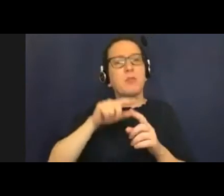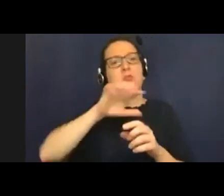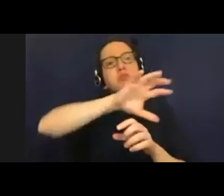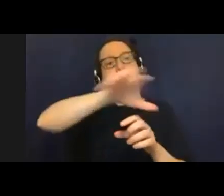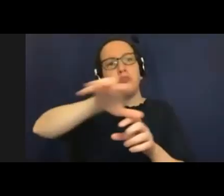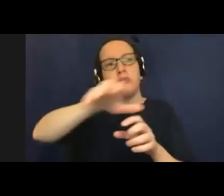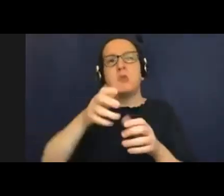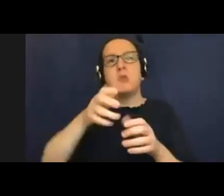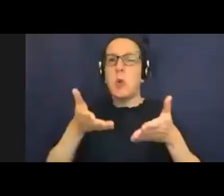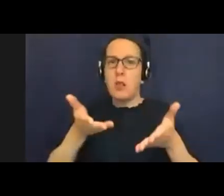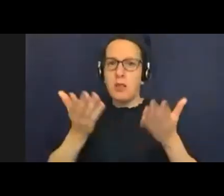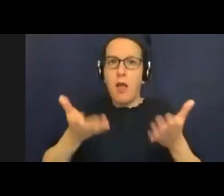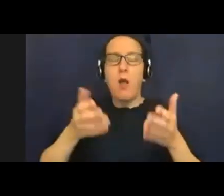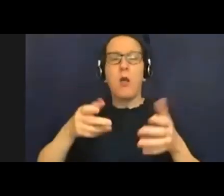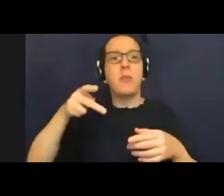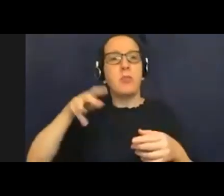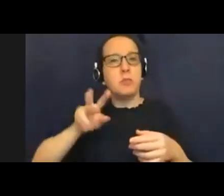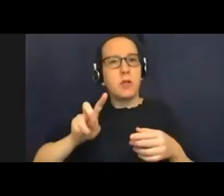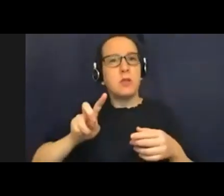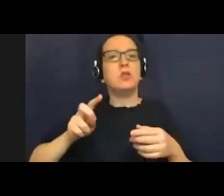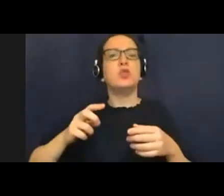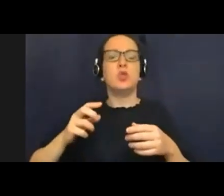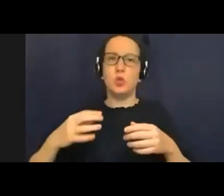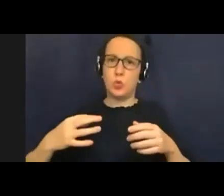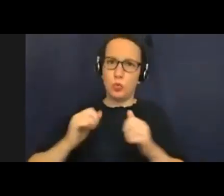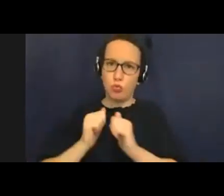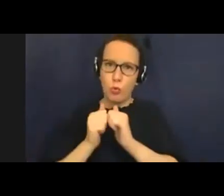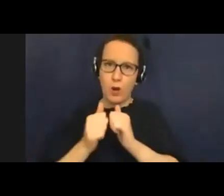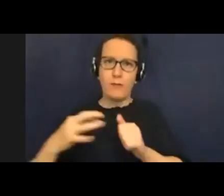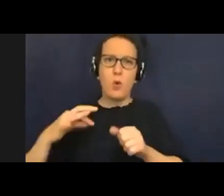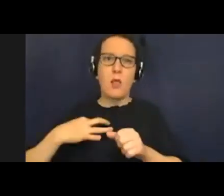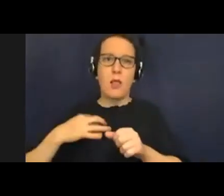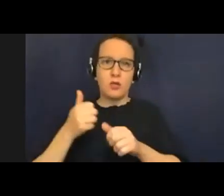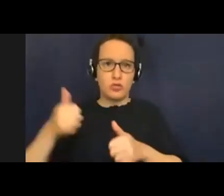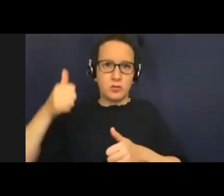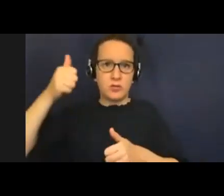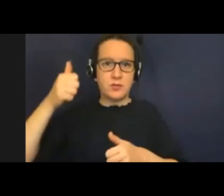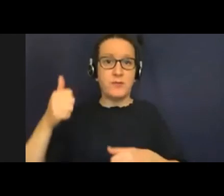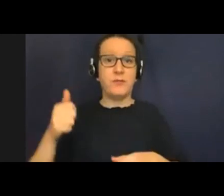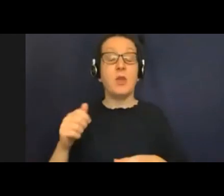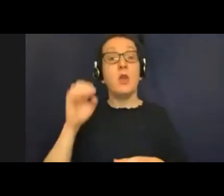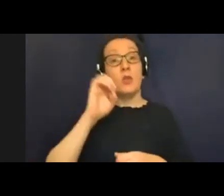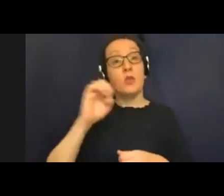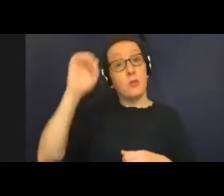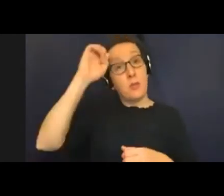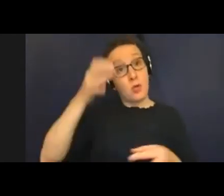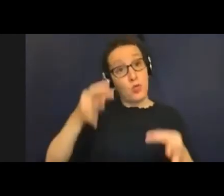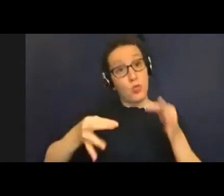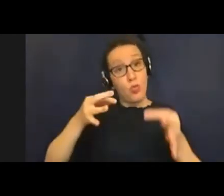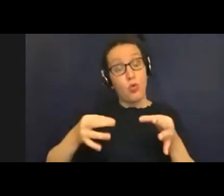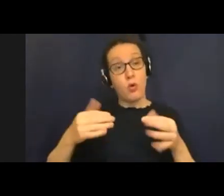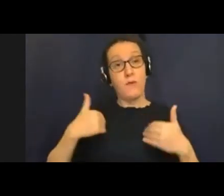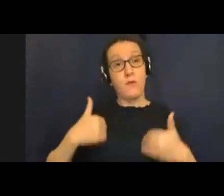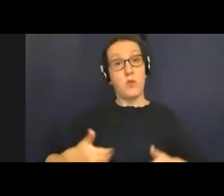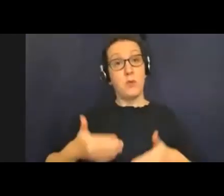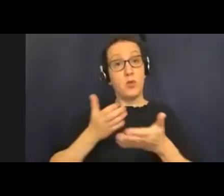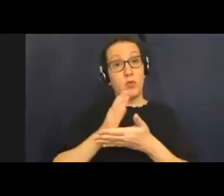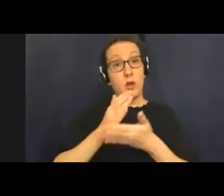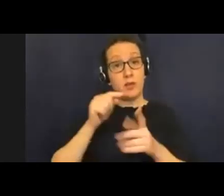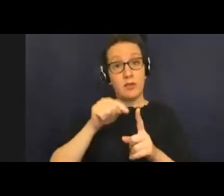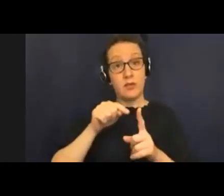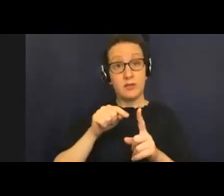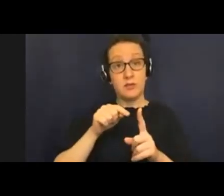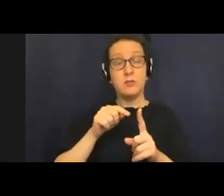also aware of the case law of the European Court of Human Rights in this regard, and especially KIS